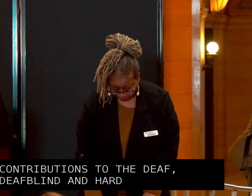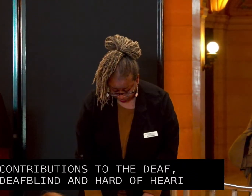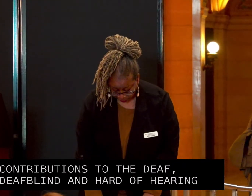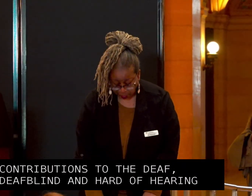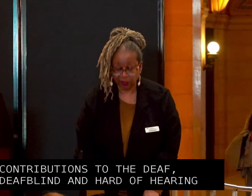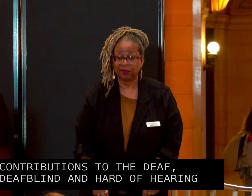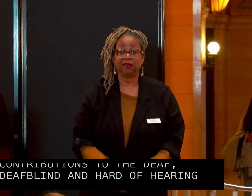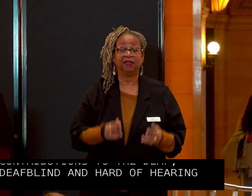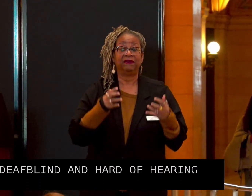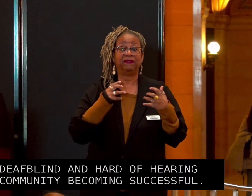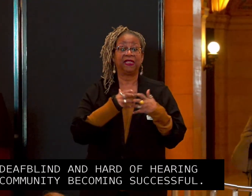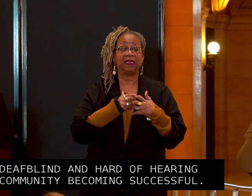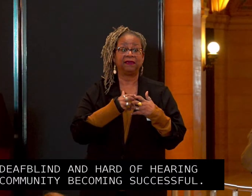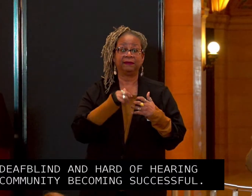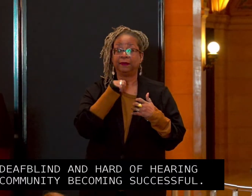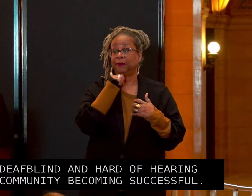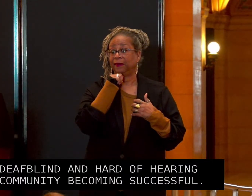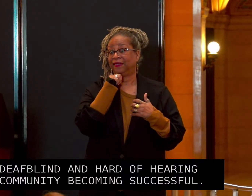successful.